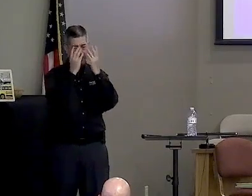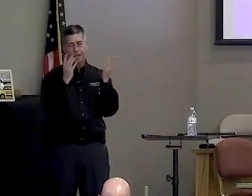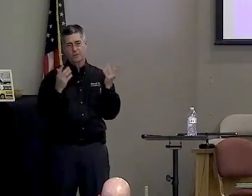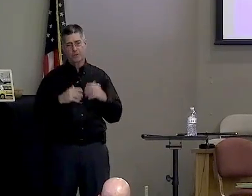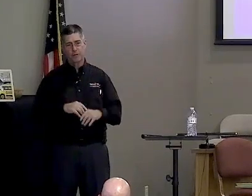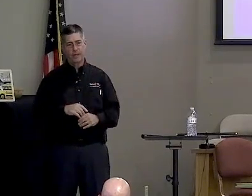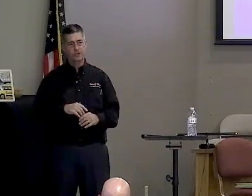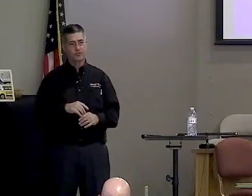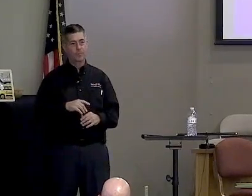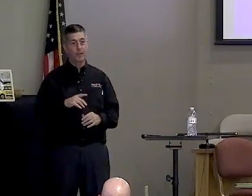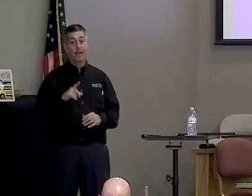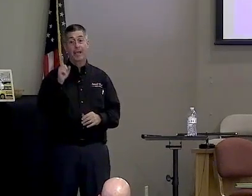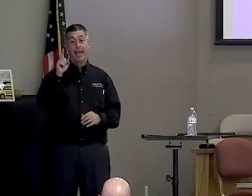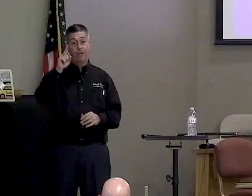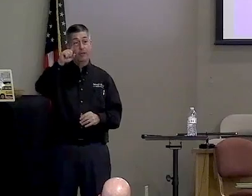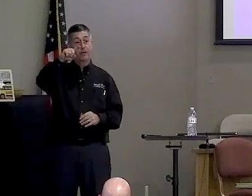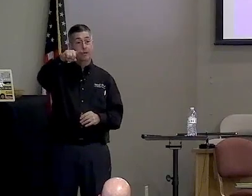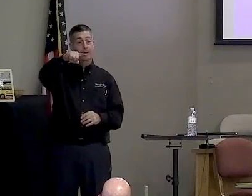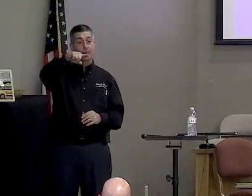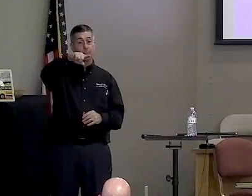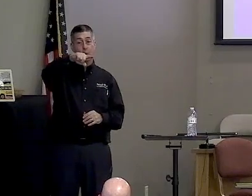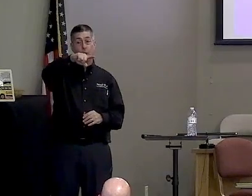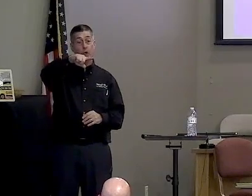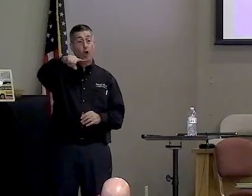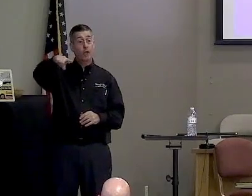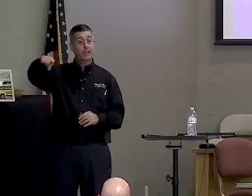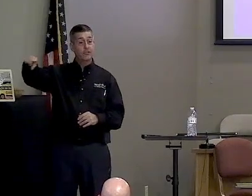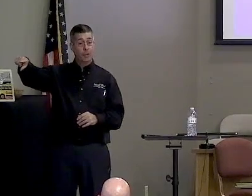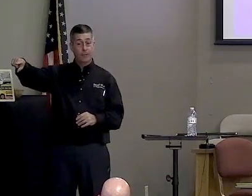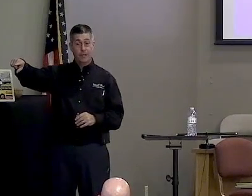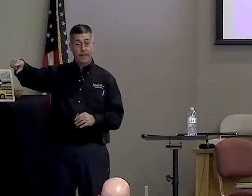hands over their face or something. And then we all did something together.